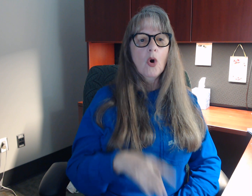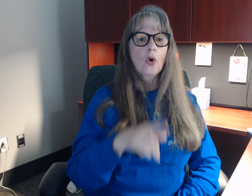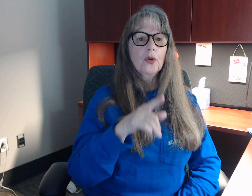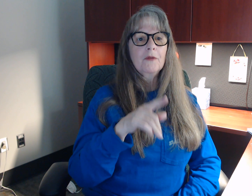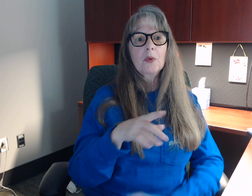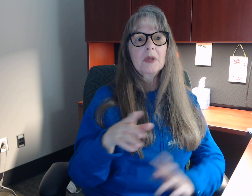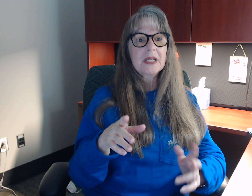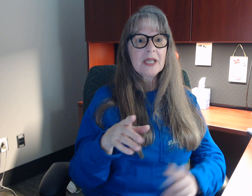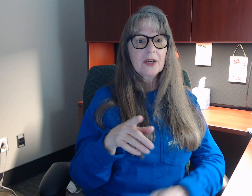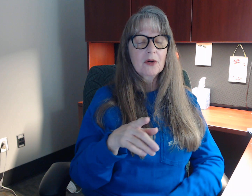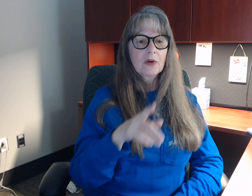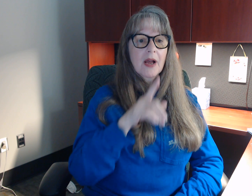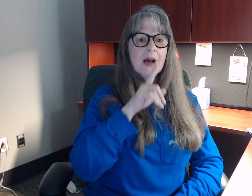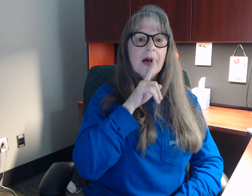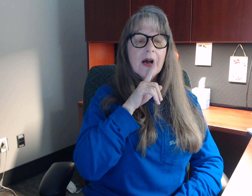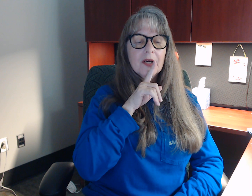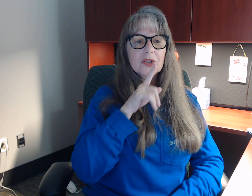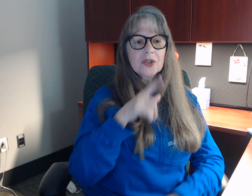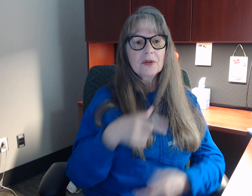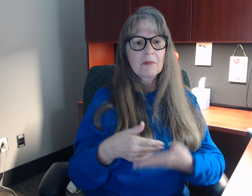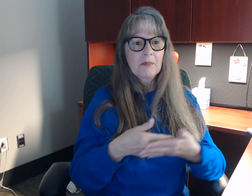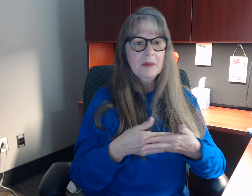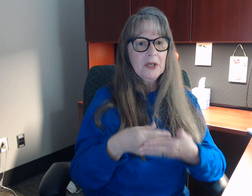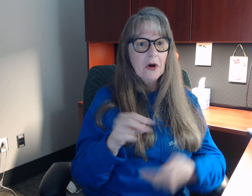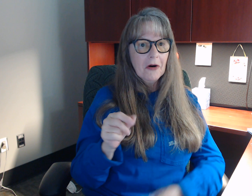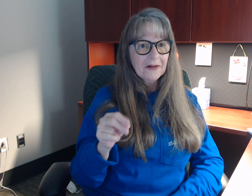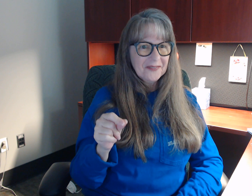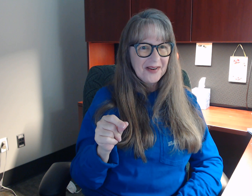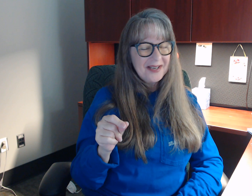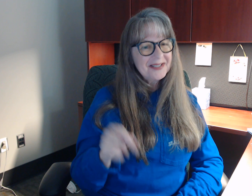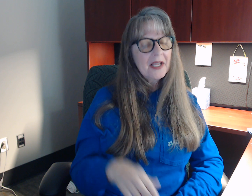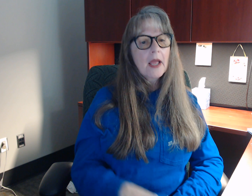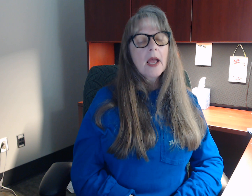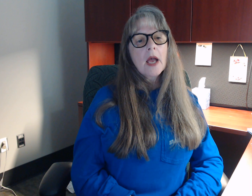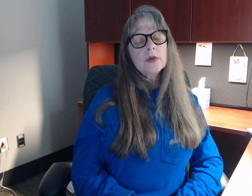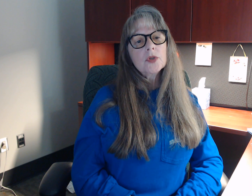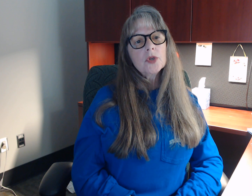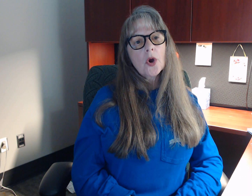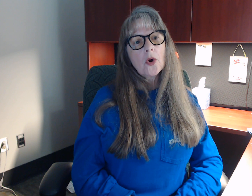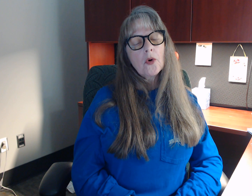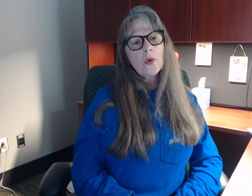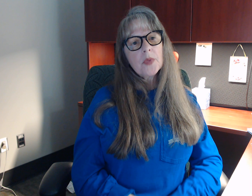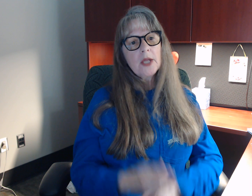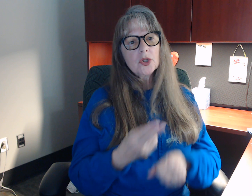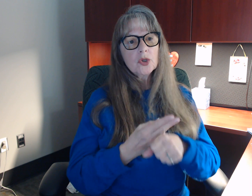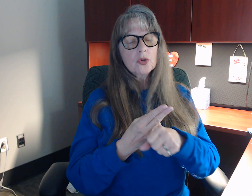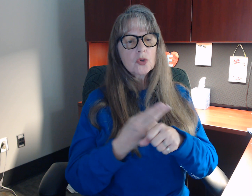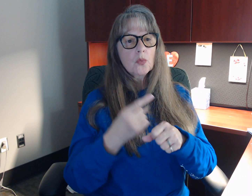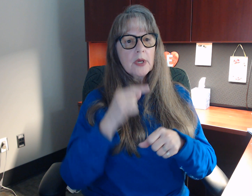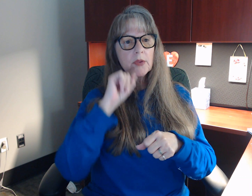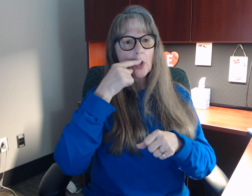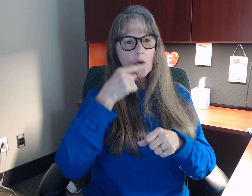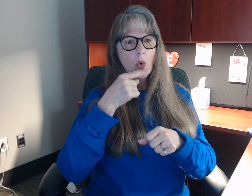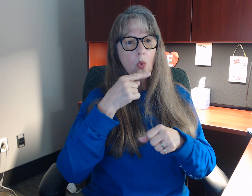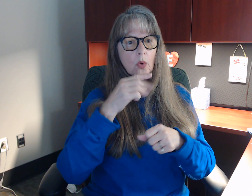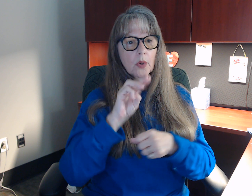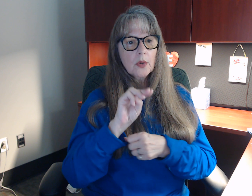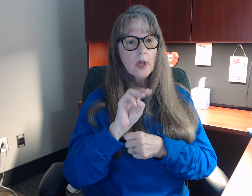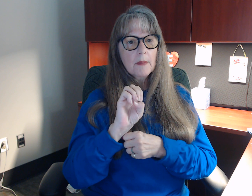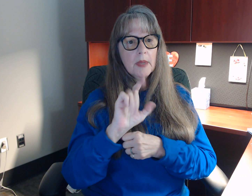if you want to get technical, hush baby dog, right? So that's used with cornmeal,